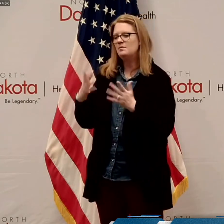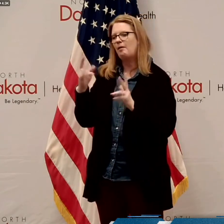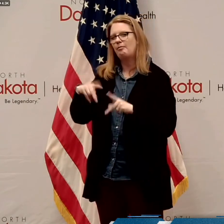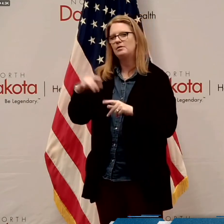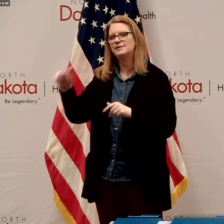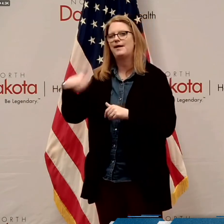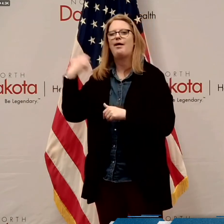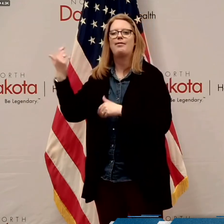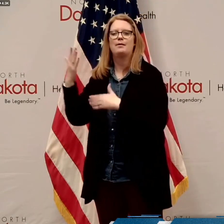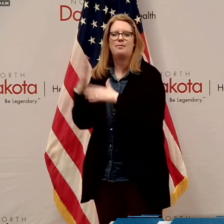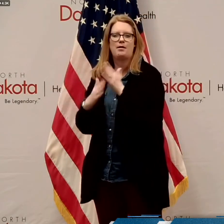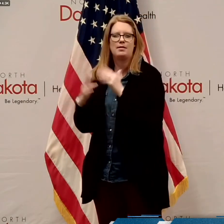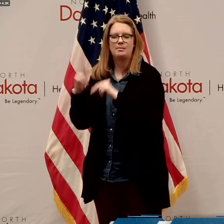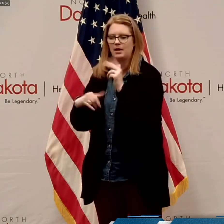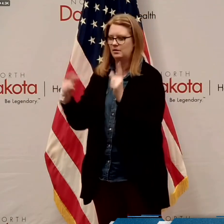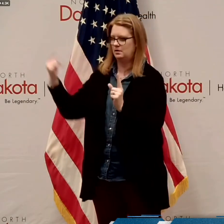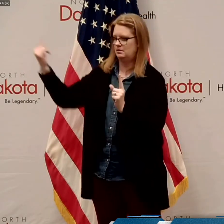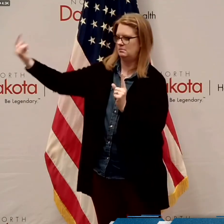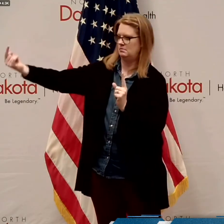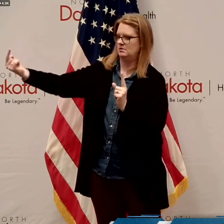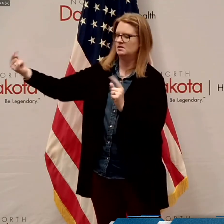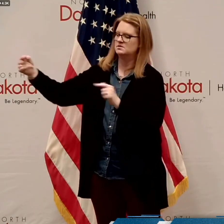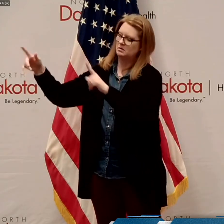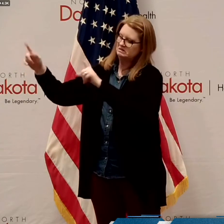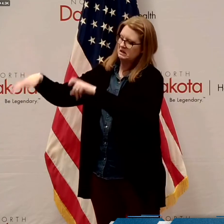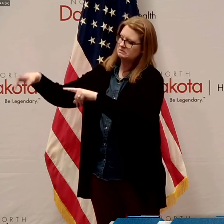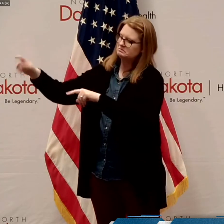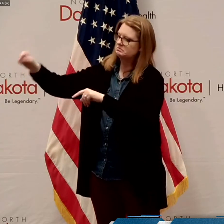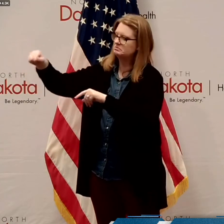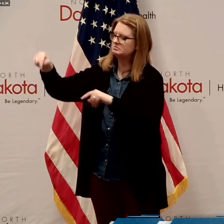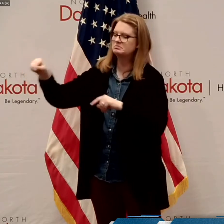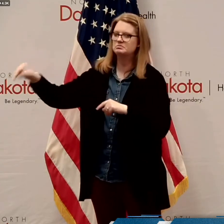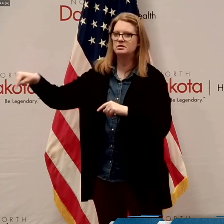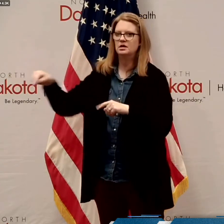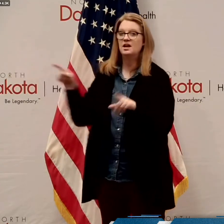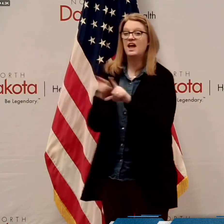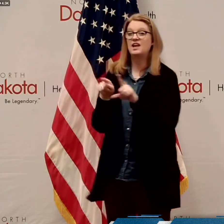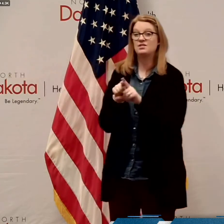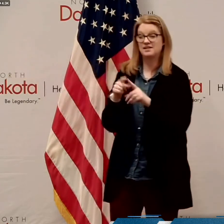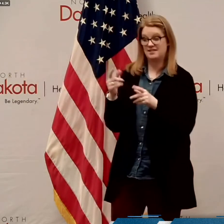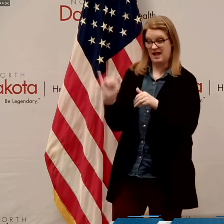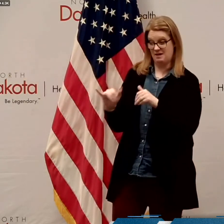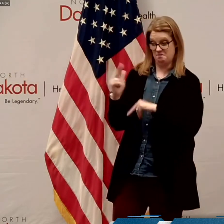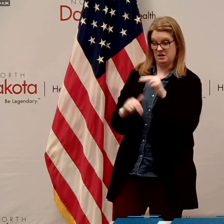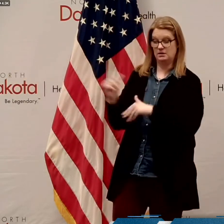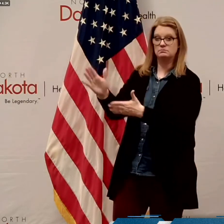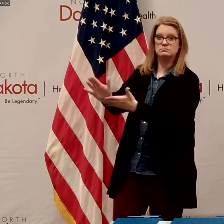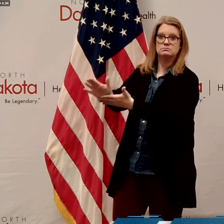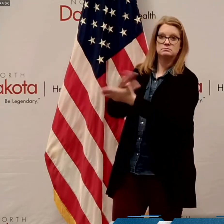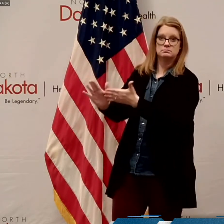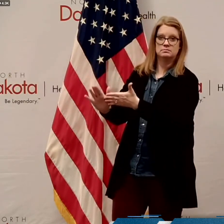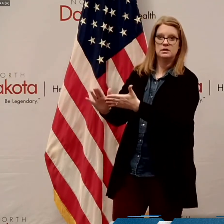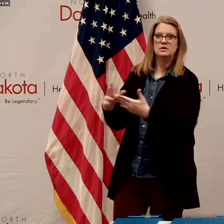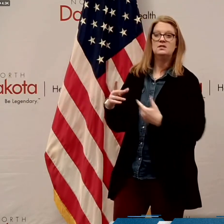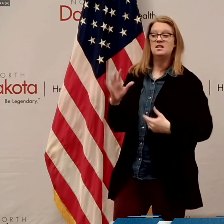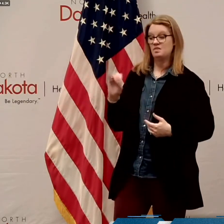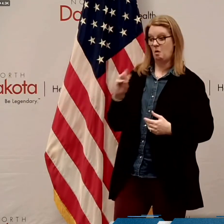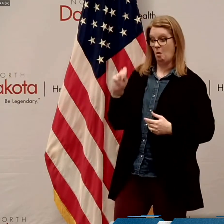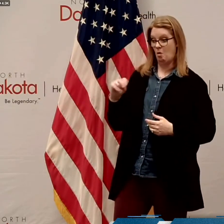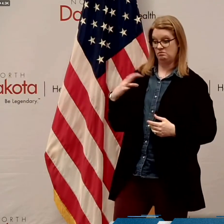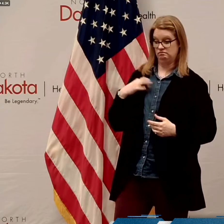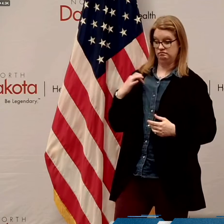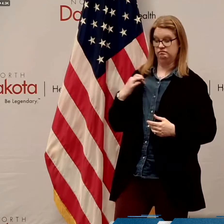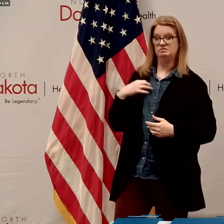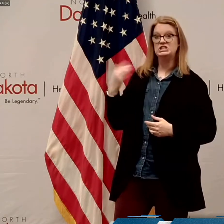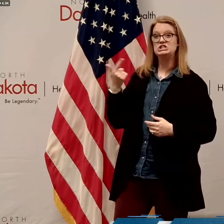with them. They're doing the deep cleaning of the plant as it's shut down, and this is in full collaboration. The plant's voluntarily shut down by their owners,